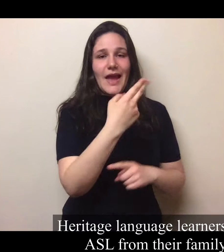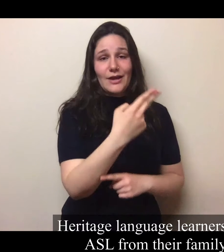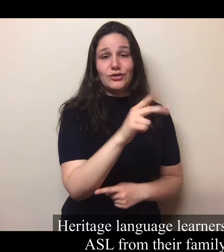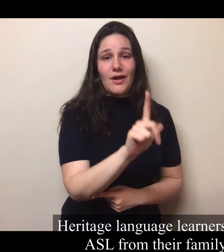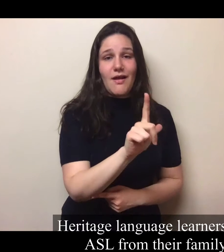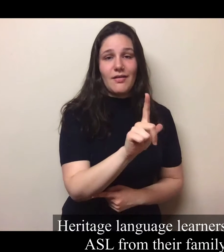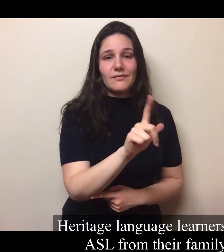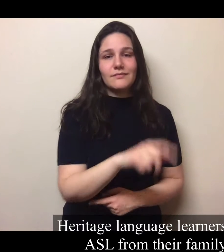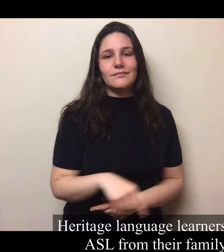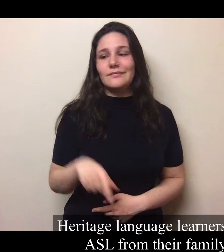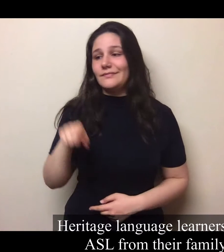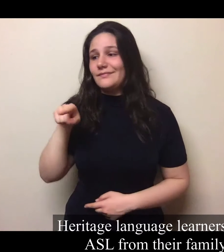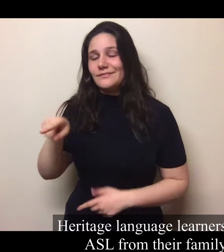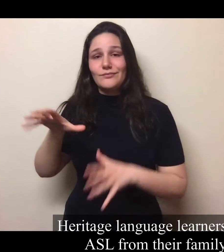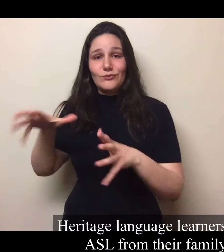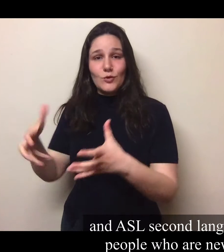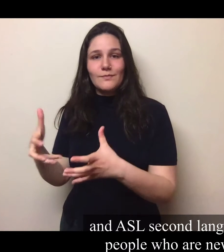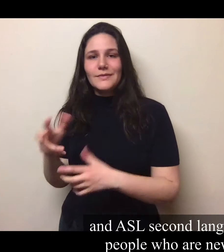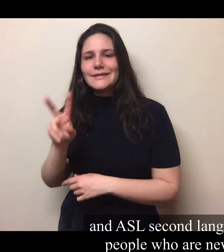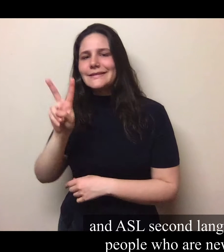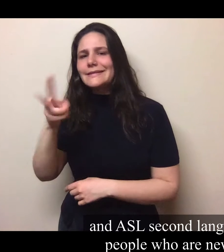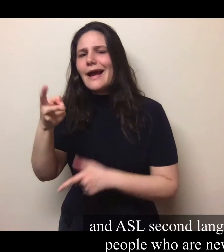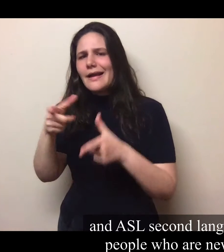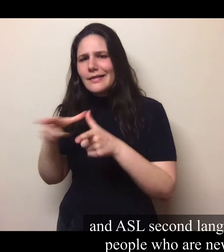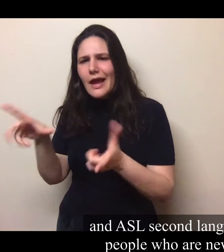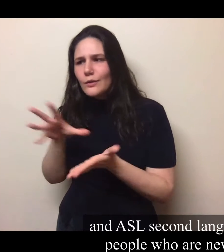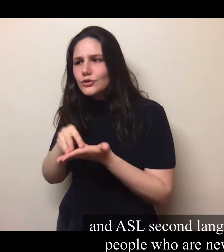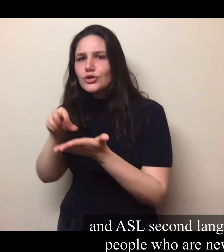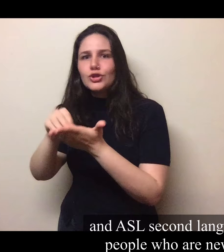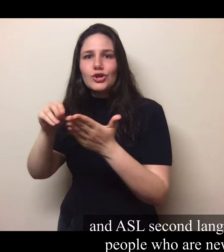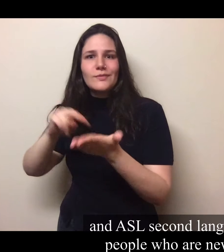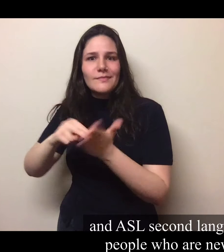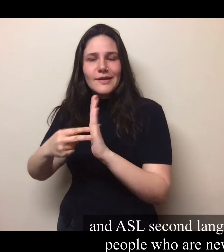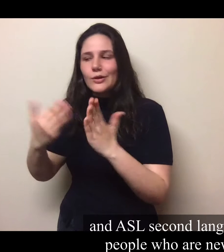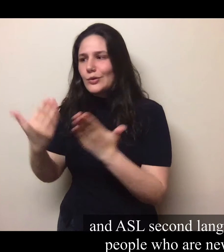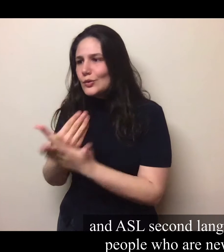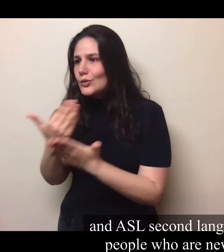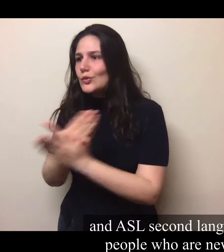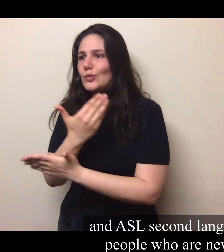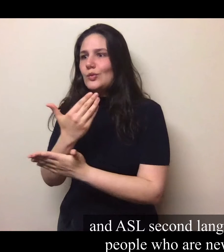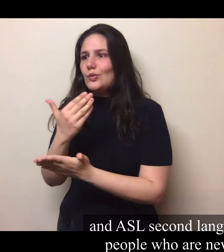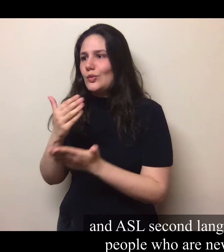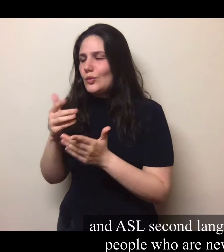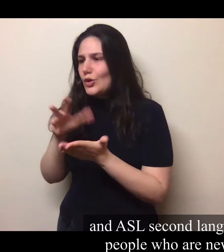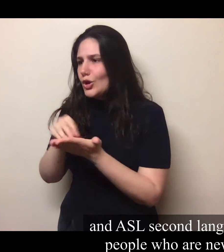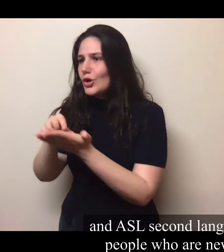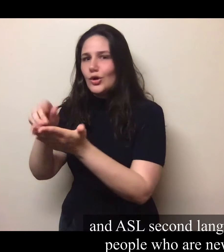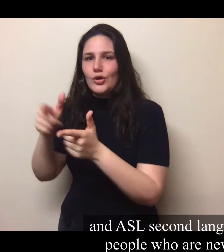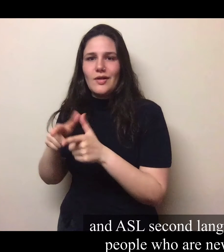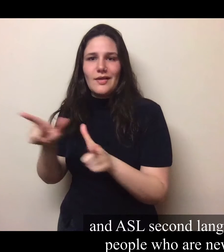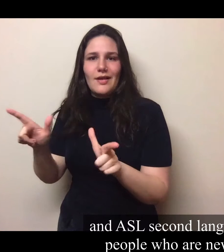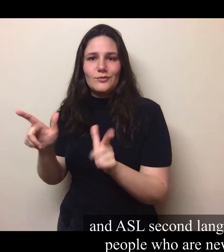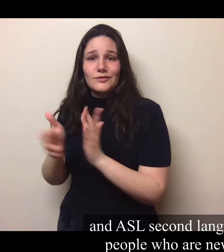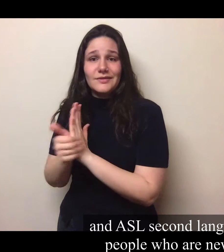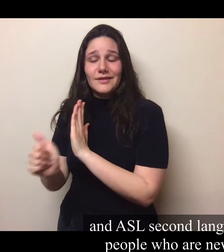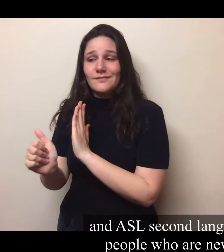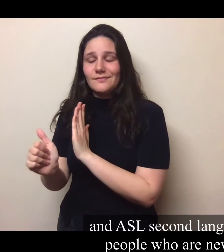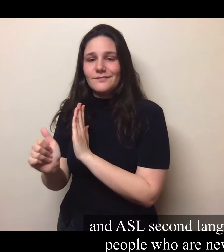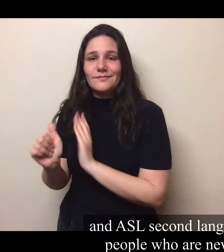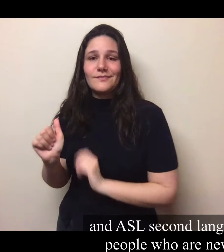family members growing up, and ASL second language learners, or people who are newer to the